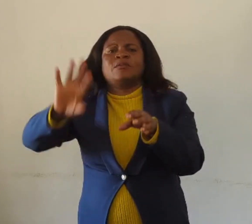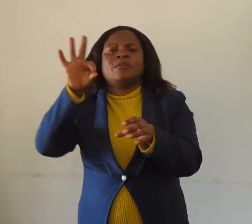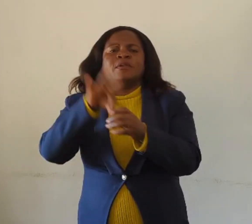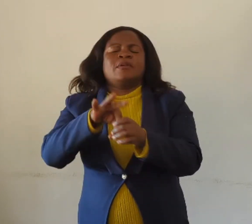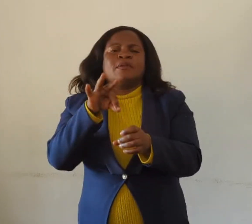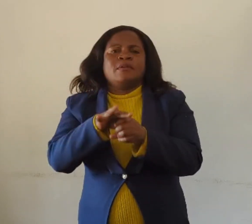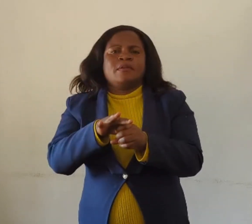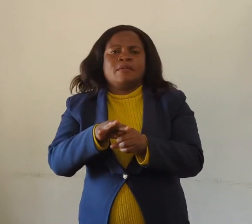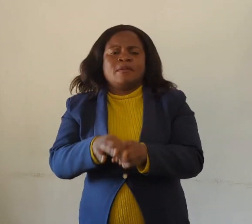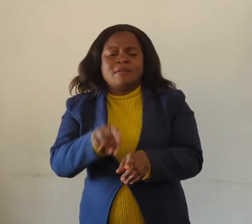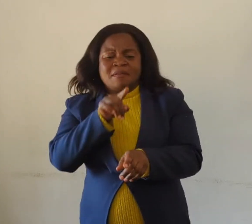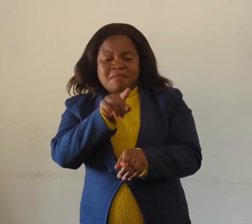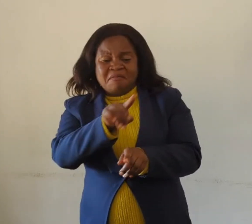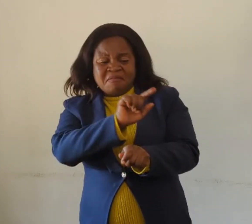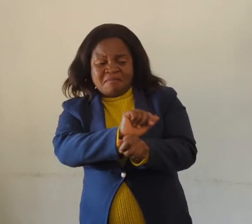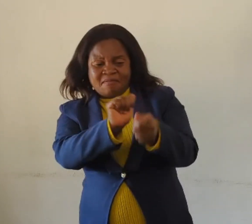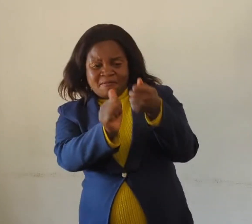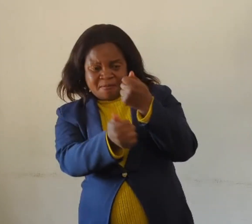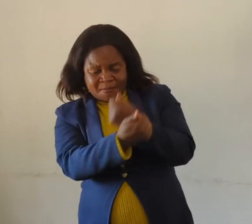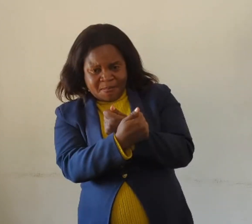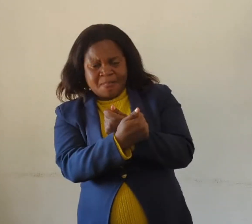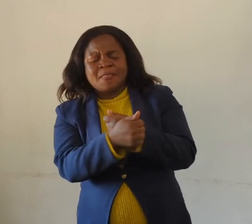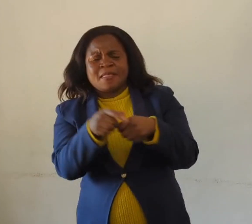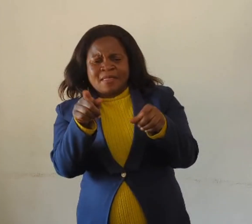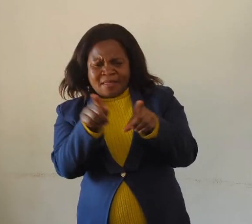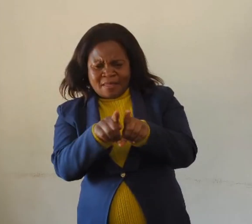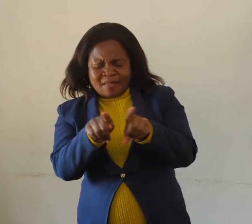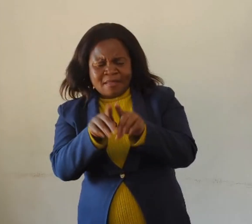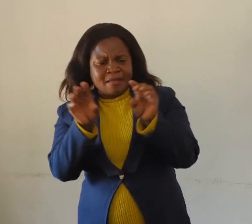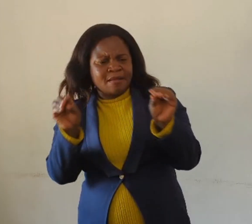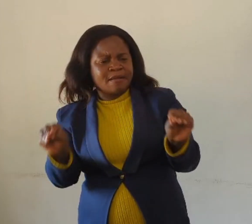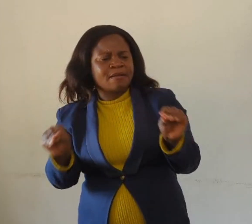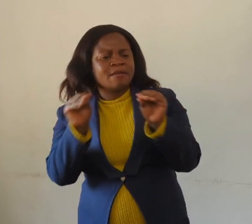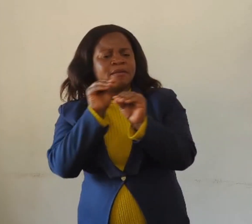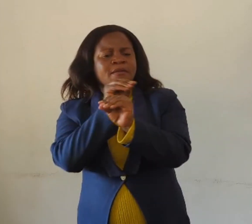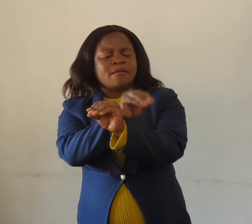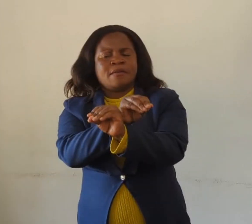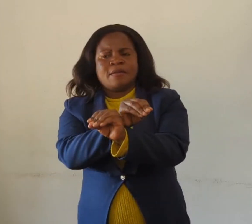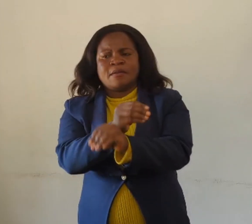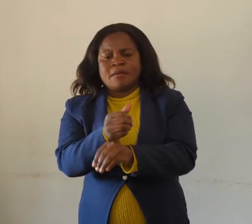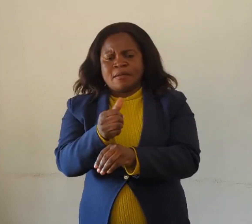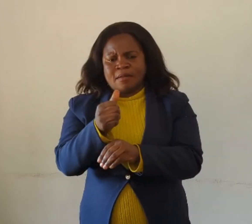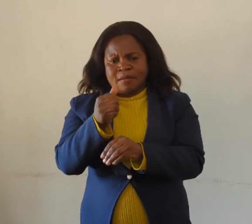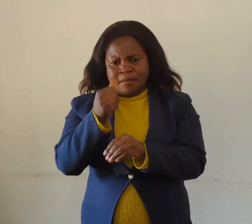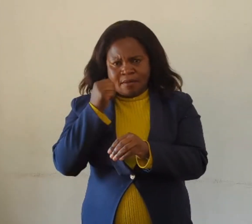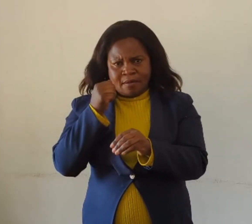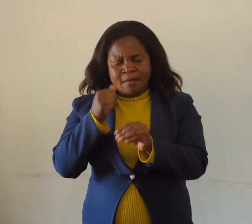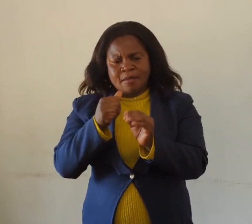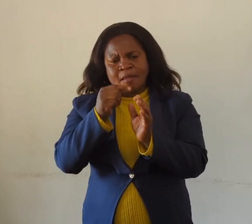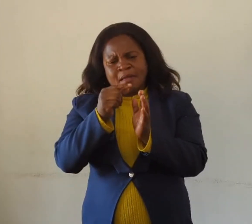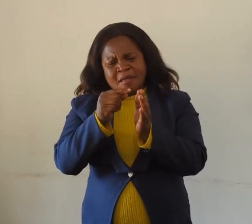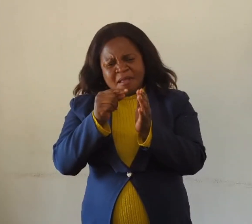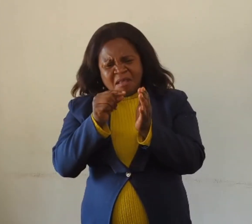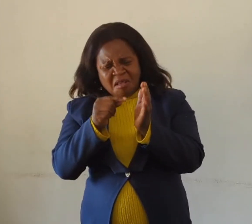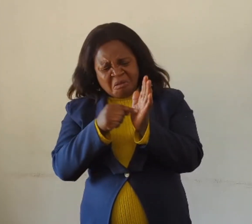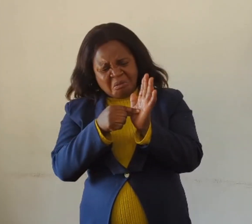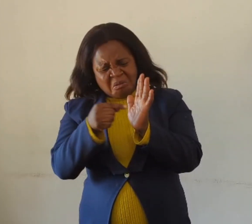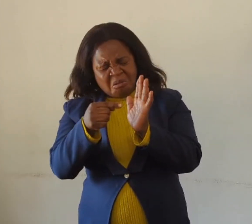This change also replaces the rejection marking requirement so that instead of